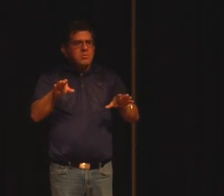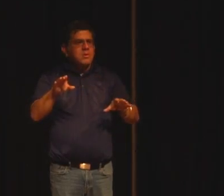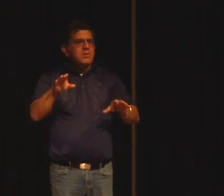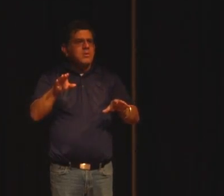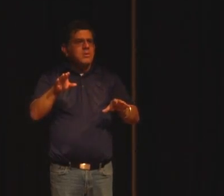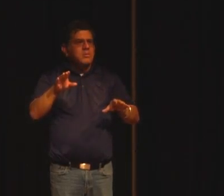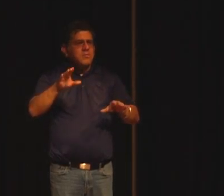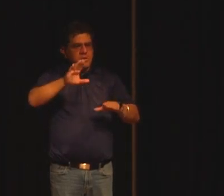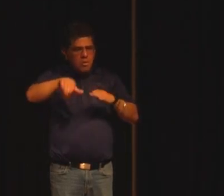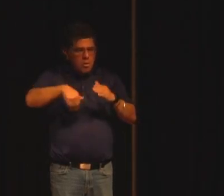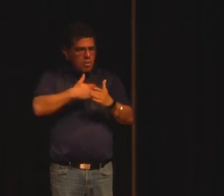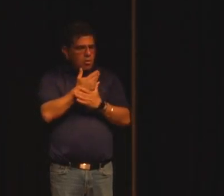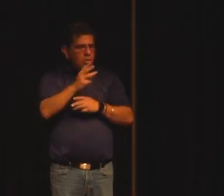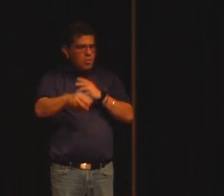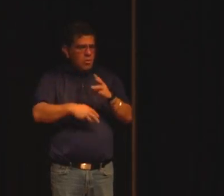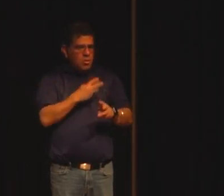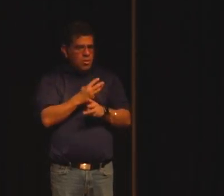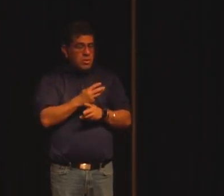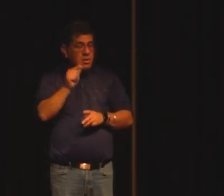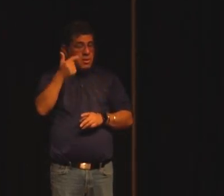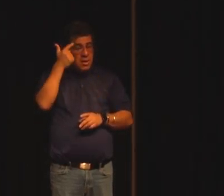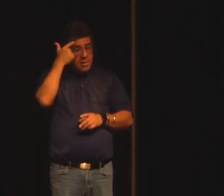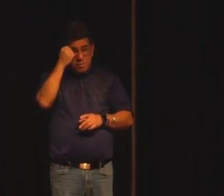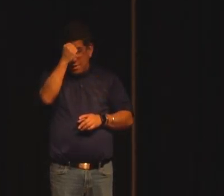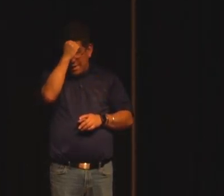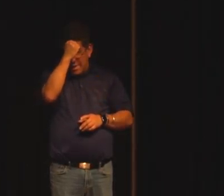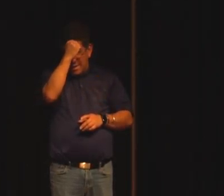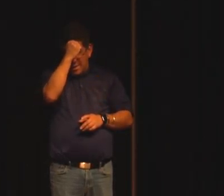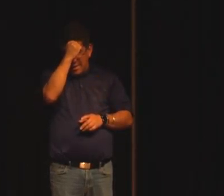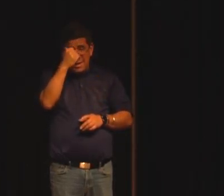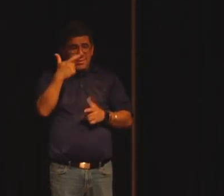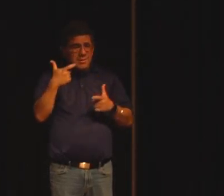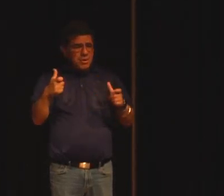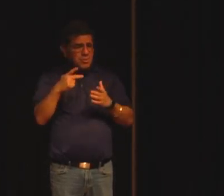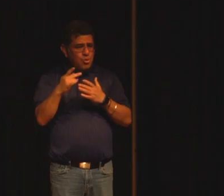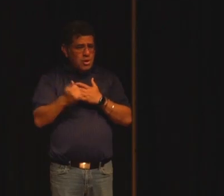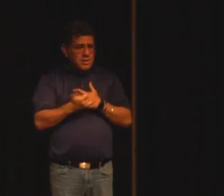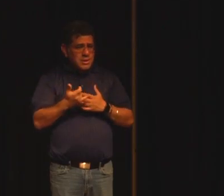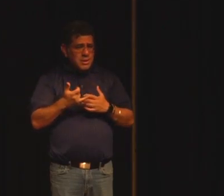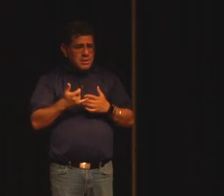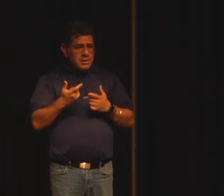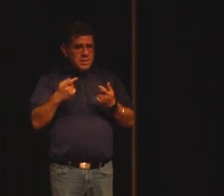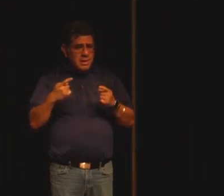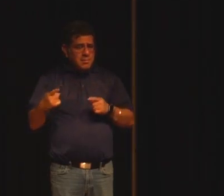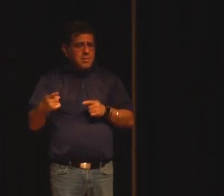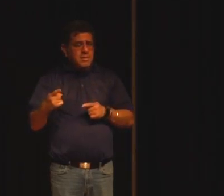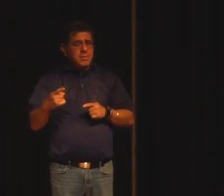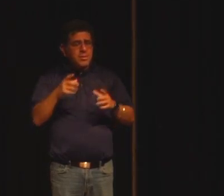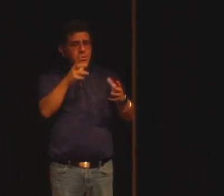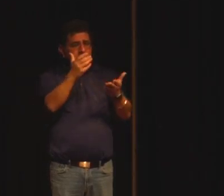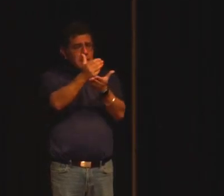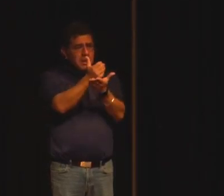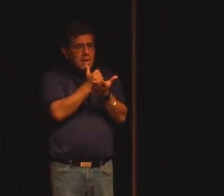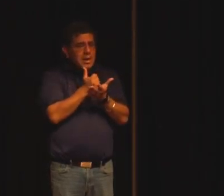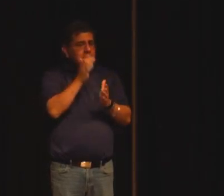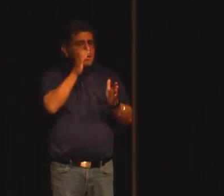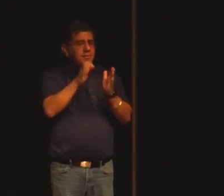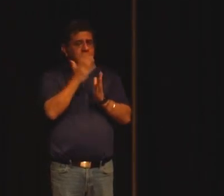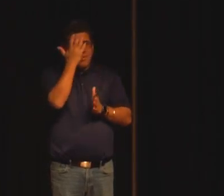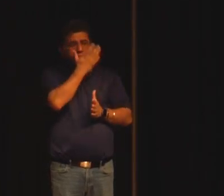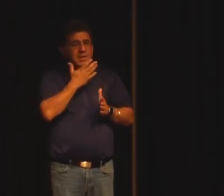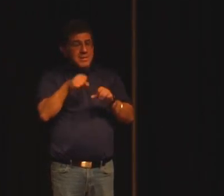planetary scale. So the government of India has a massive project underway to collect images of people in